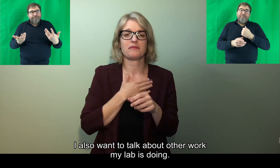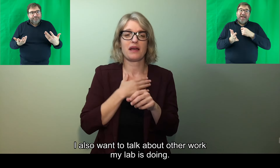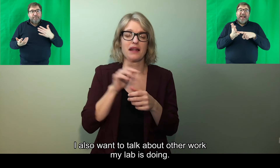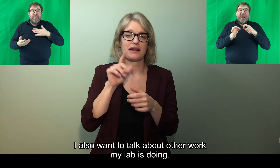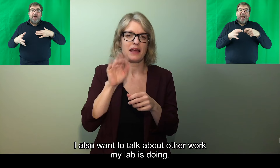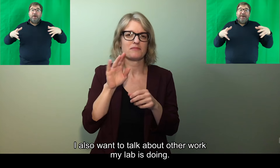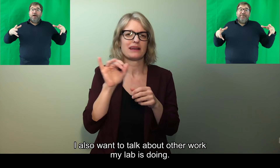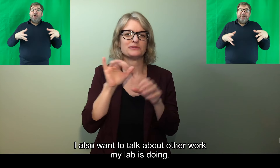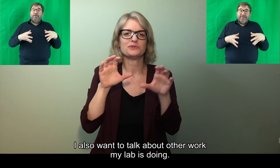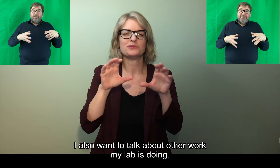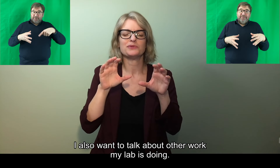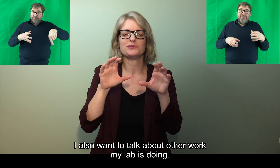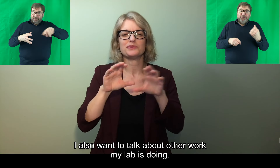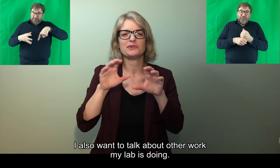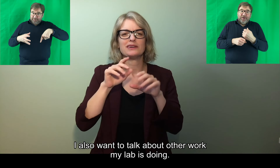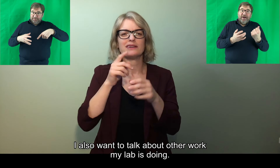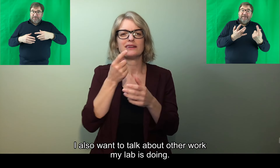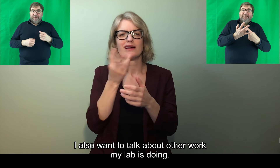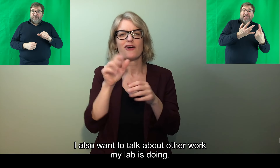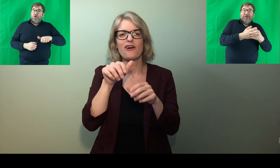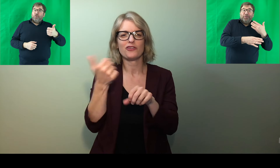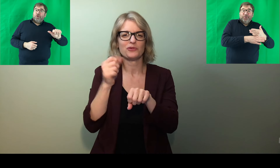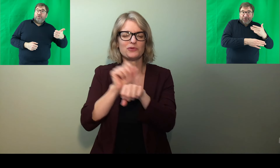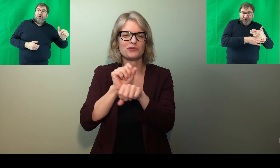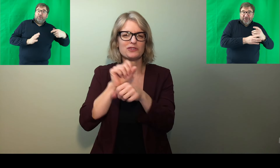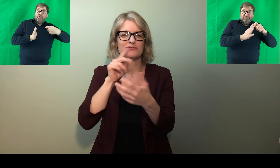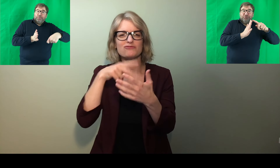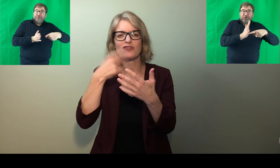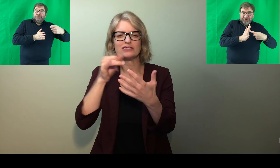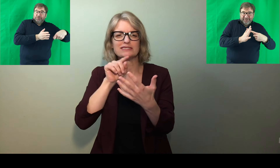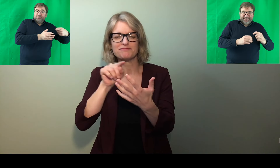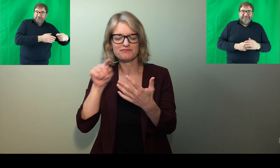I also want to talk about other work my lab is doing.